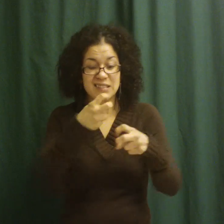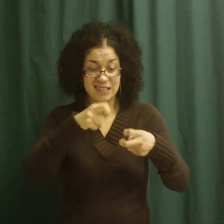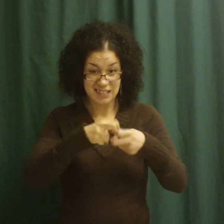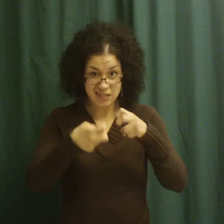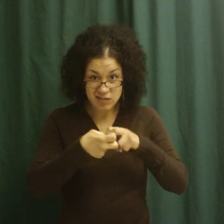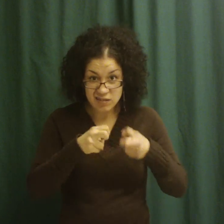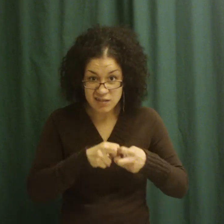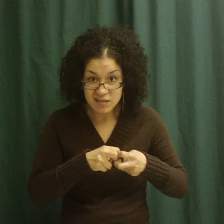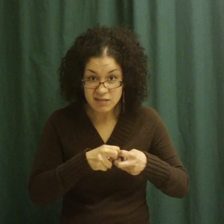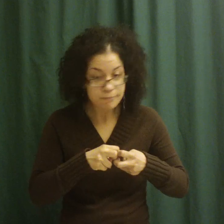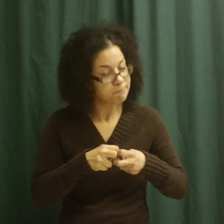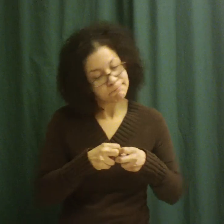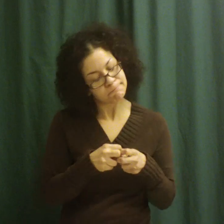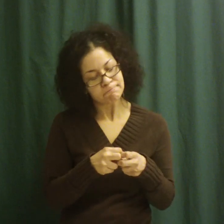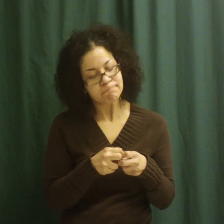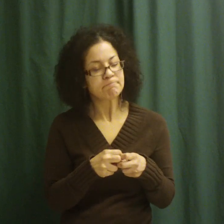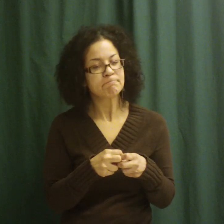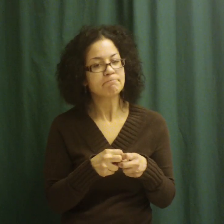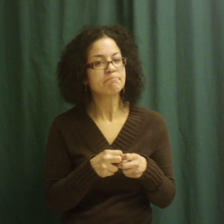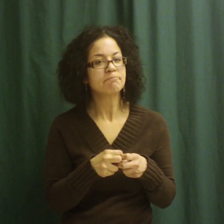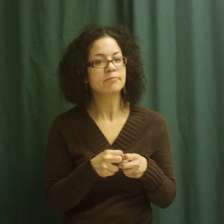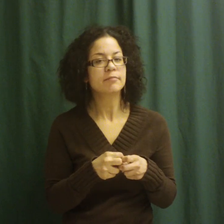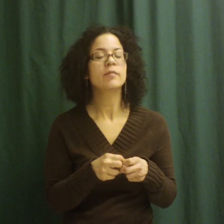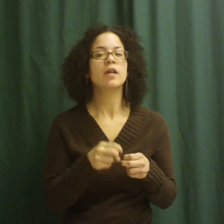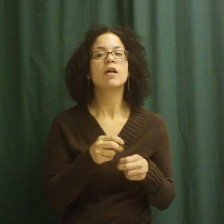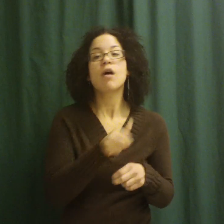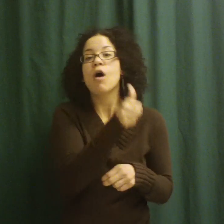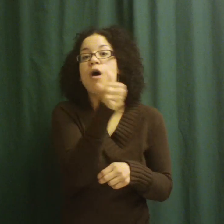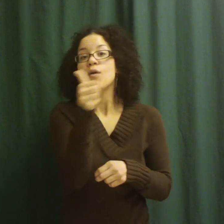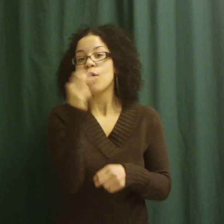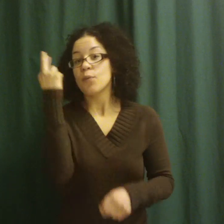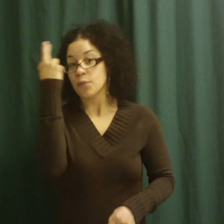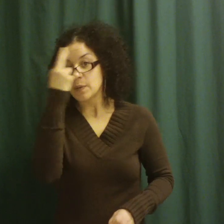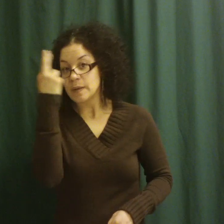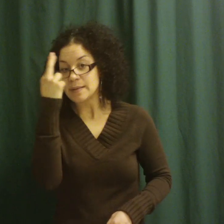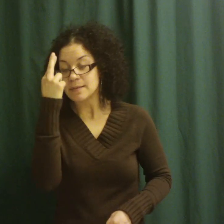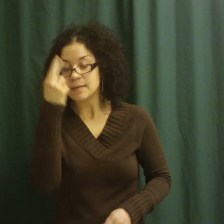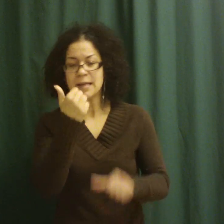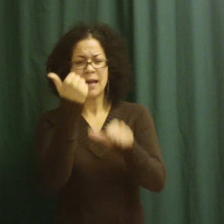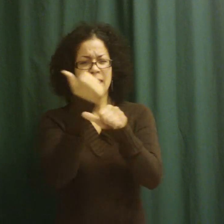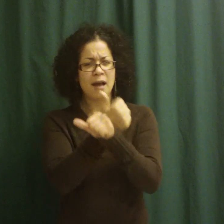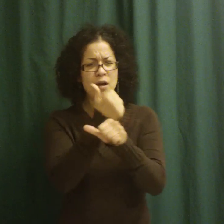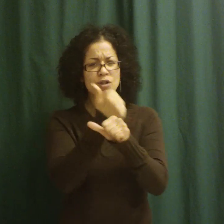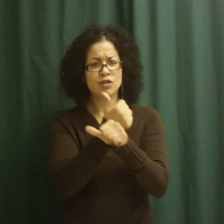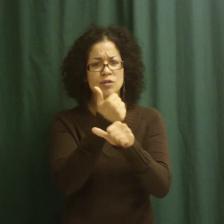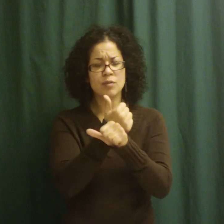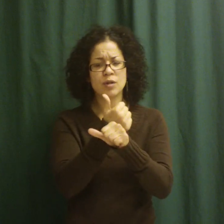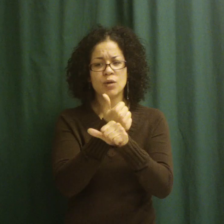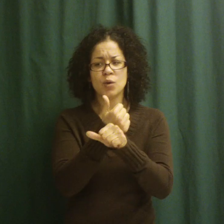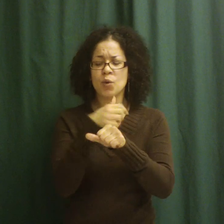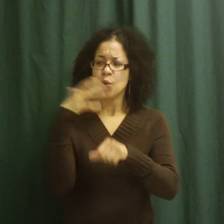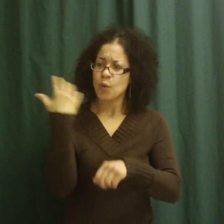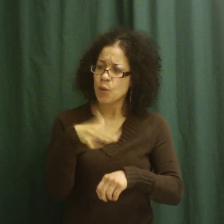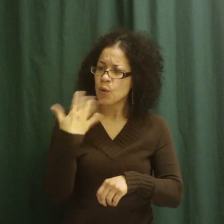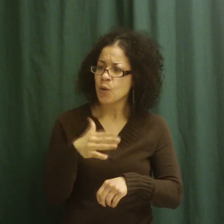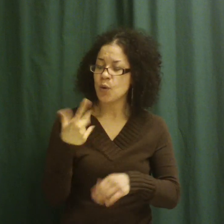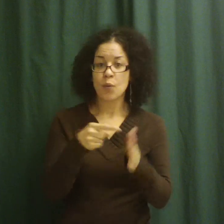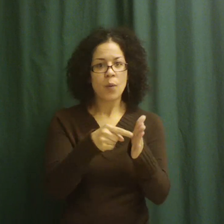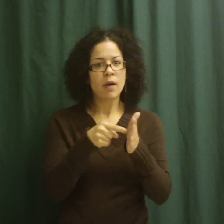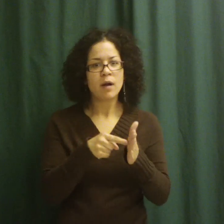is that algebra requires you to think in very general terms. It requires